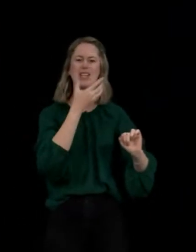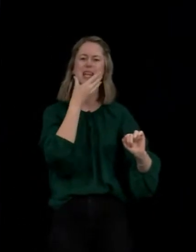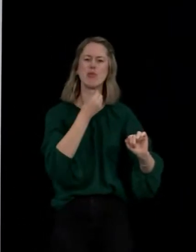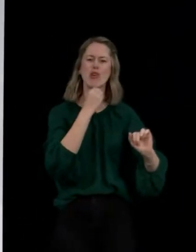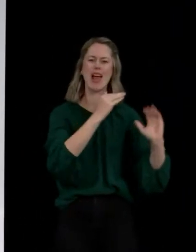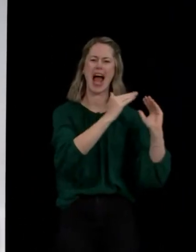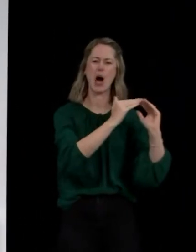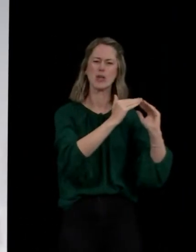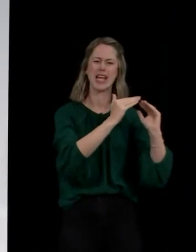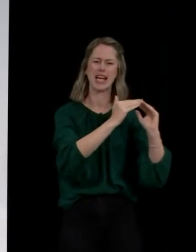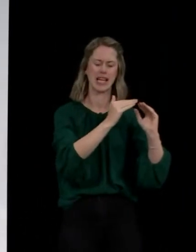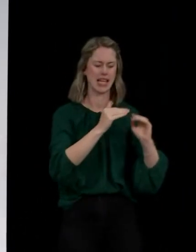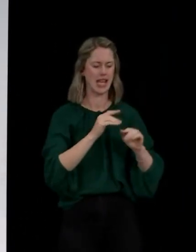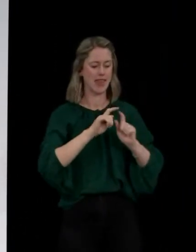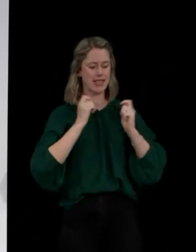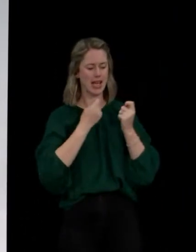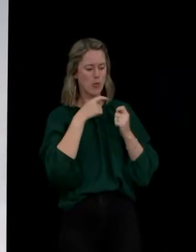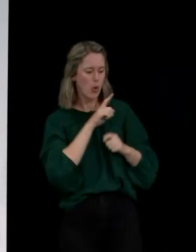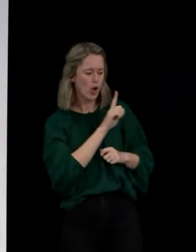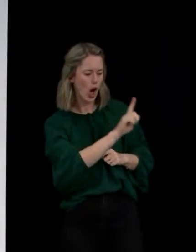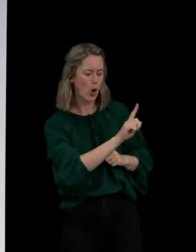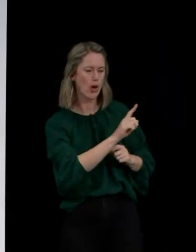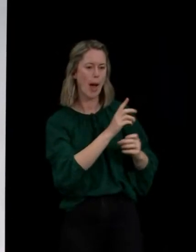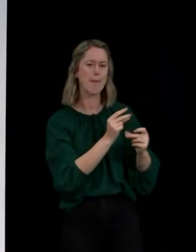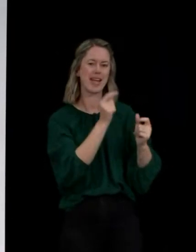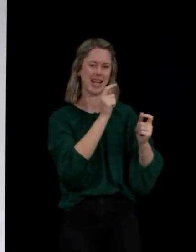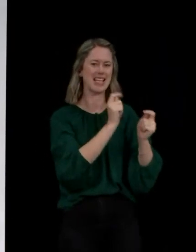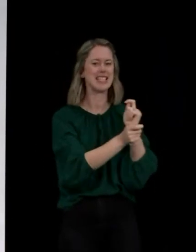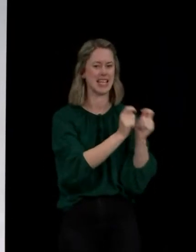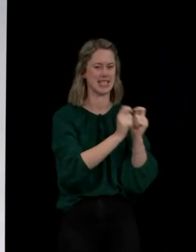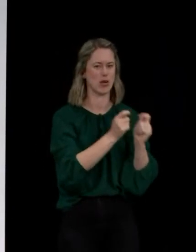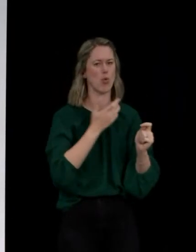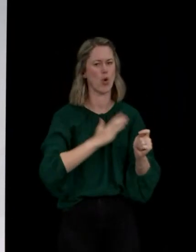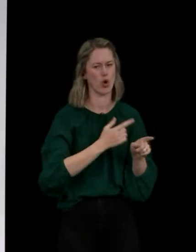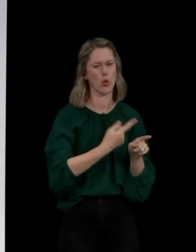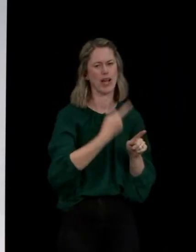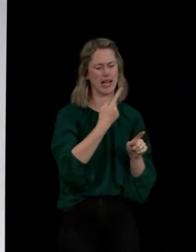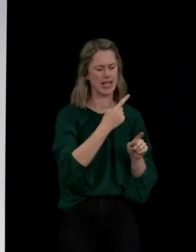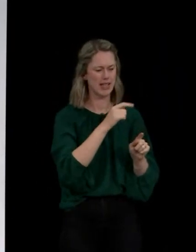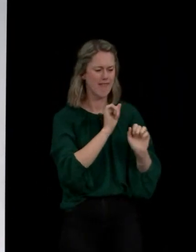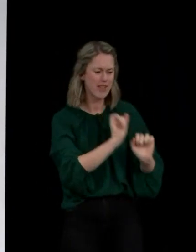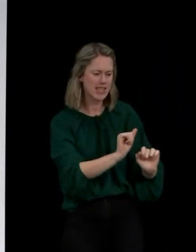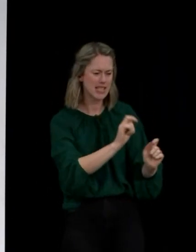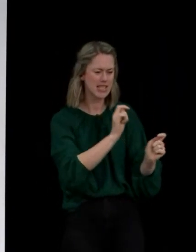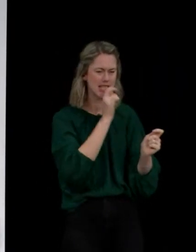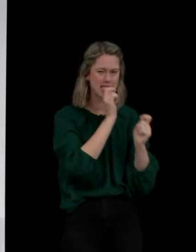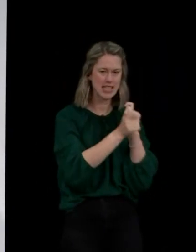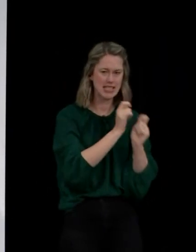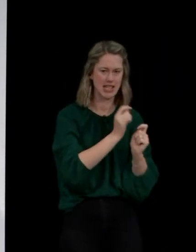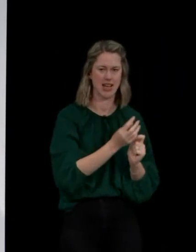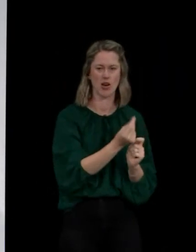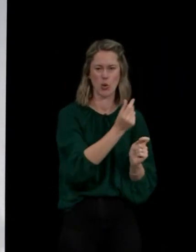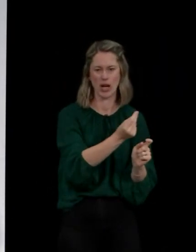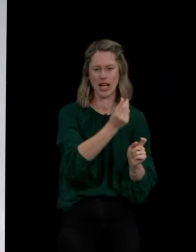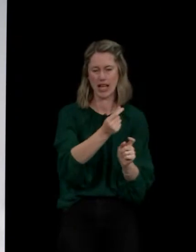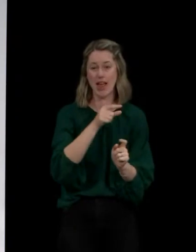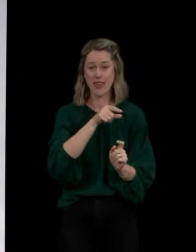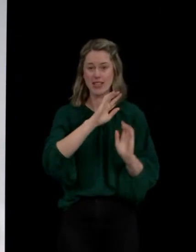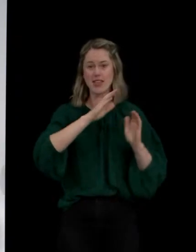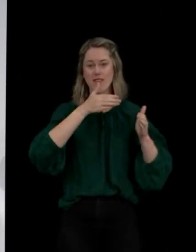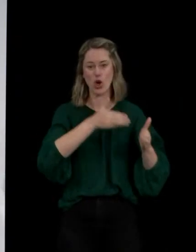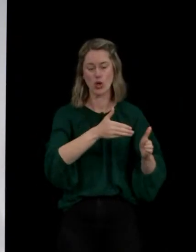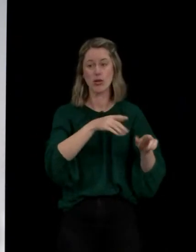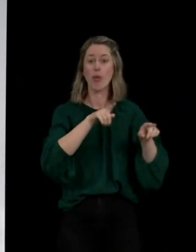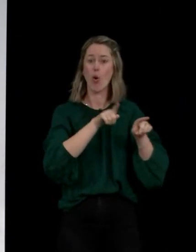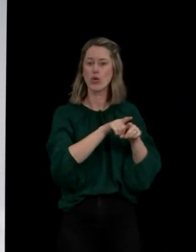initial focus of the team is to go through and immediately test, and they want to do that really quickly and efficiently. So that's the initial focus.